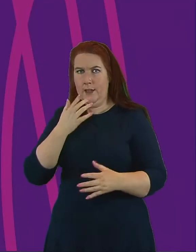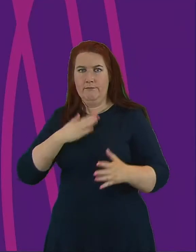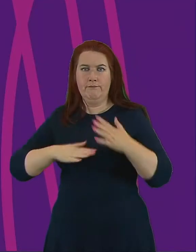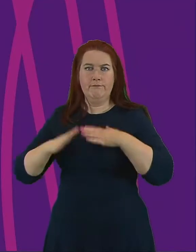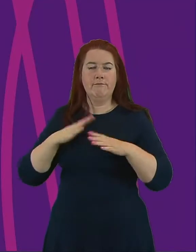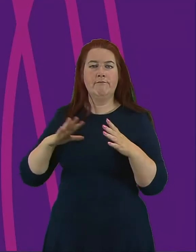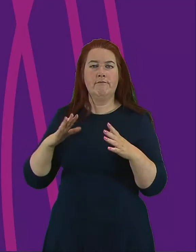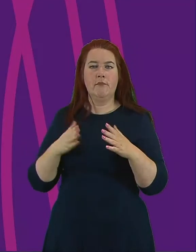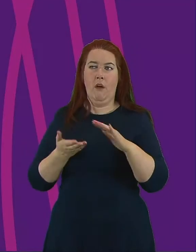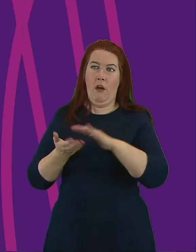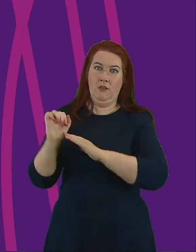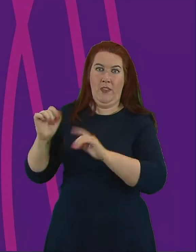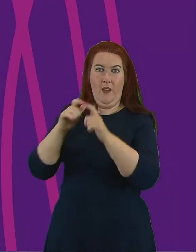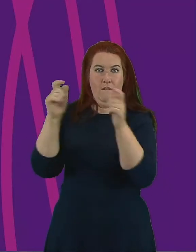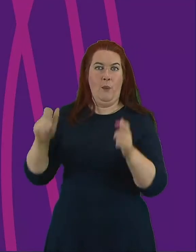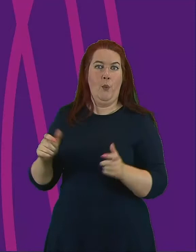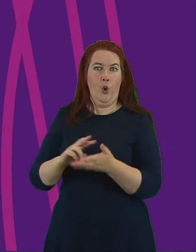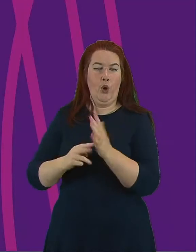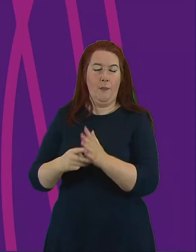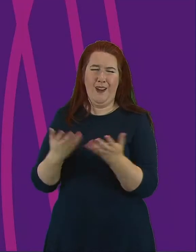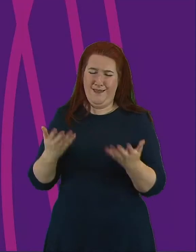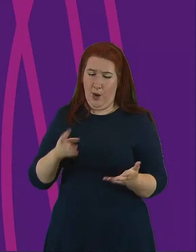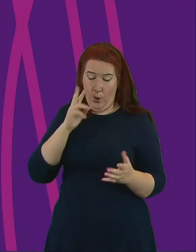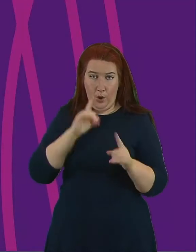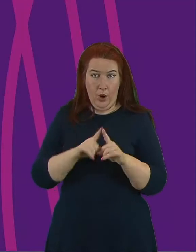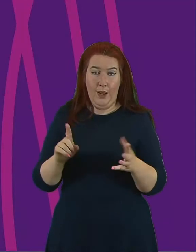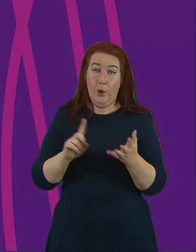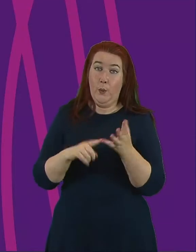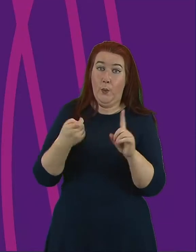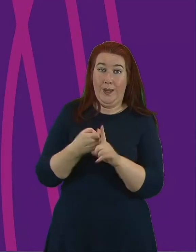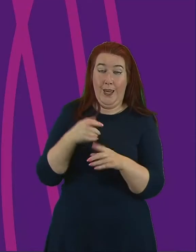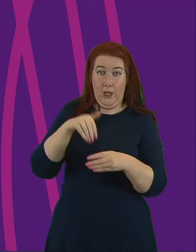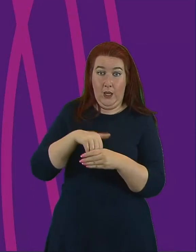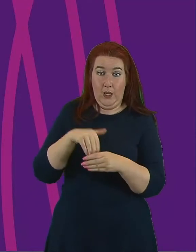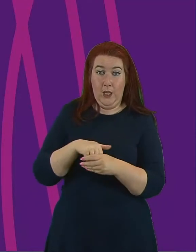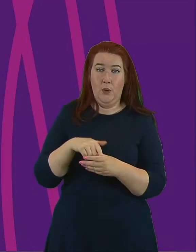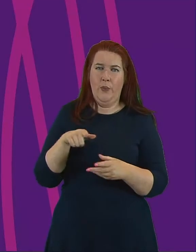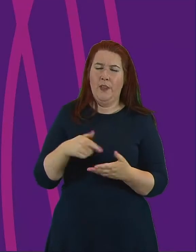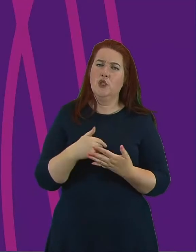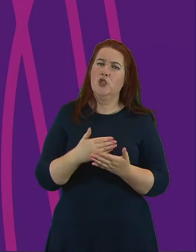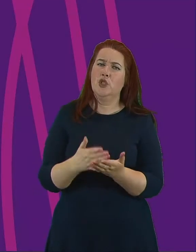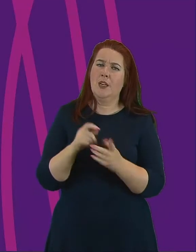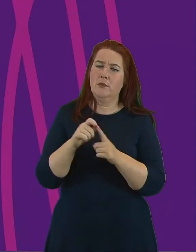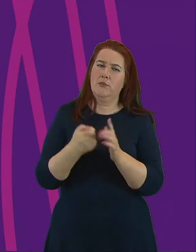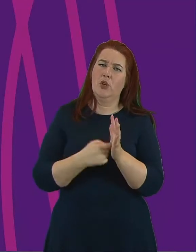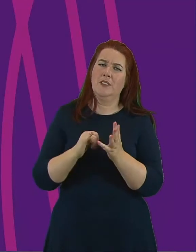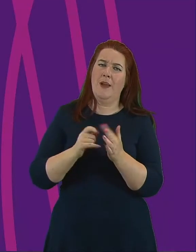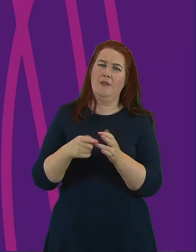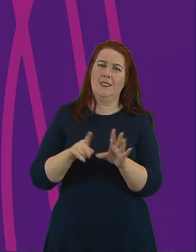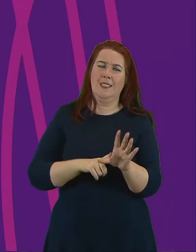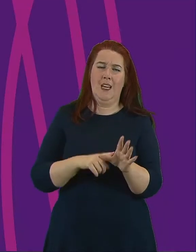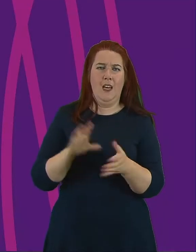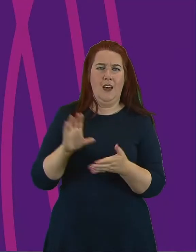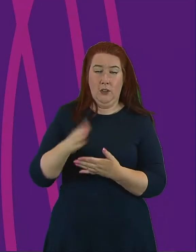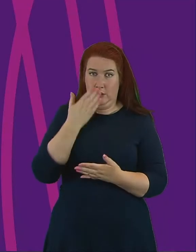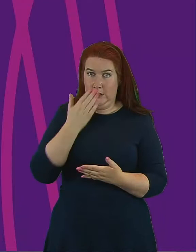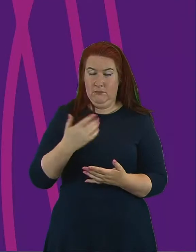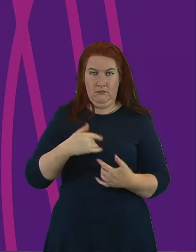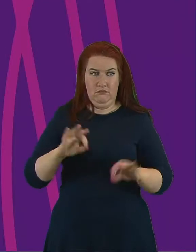framework. Whereas now it looks like within the UK, with the Shared Prosperity Fund, that we're going to have virtually no freedom to move